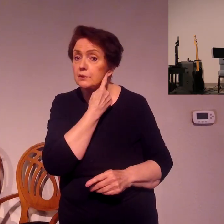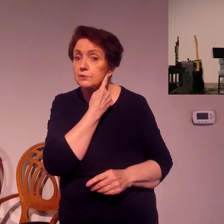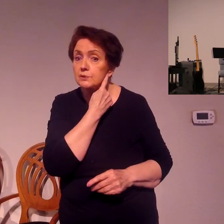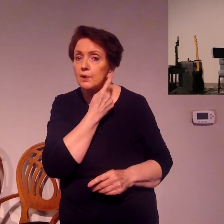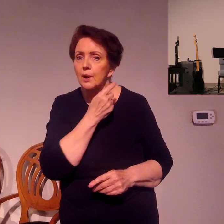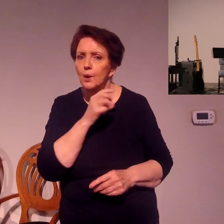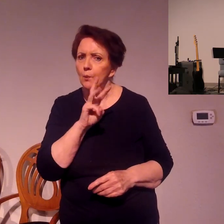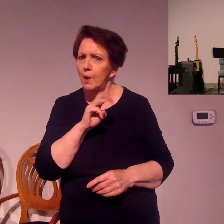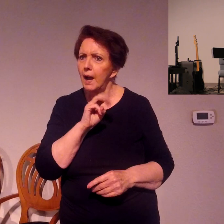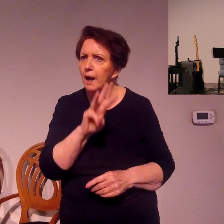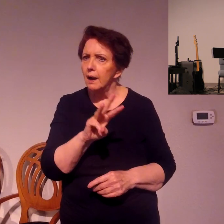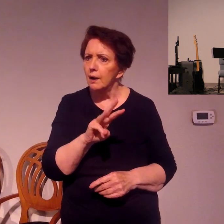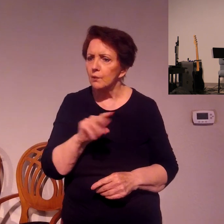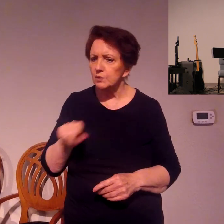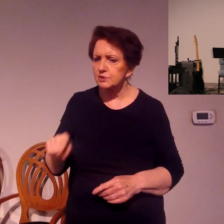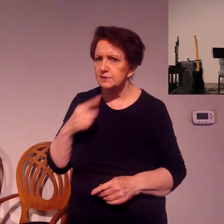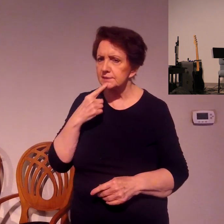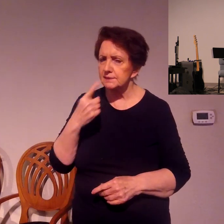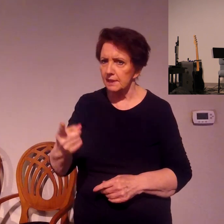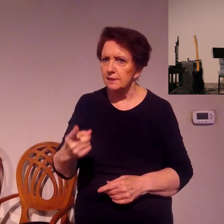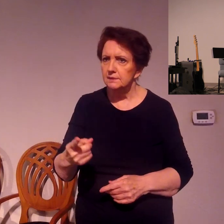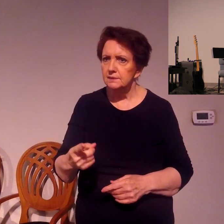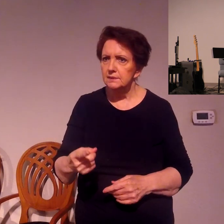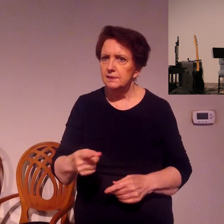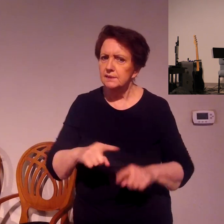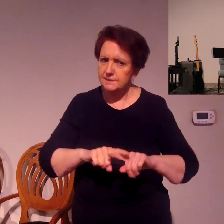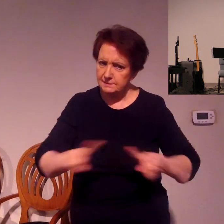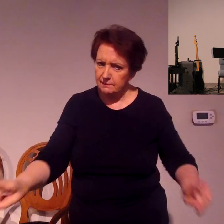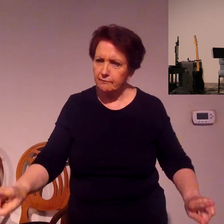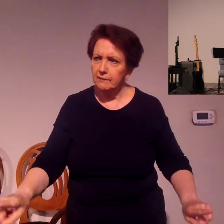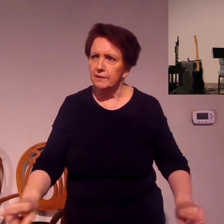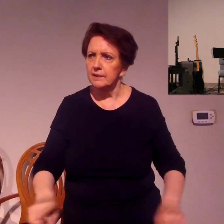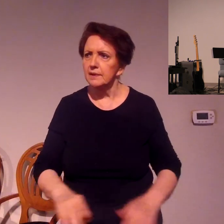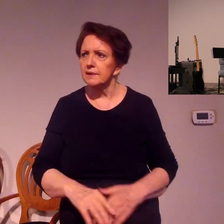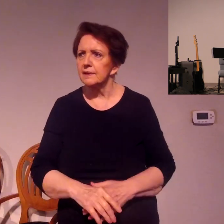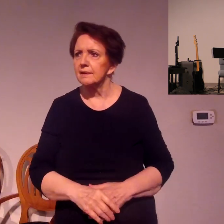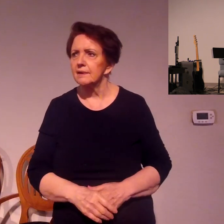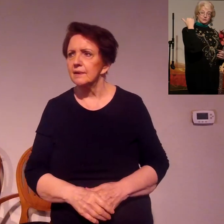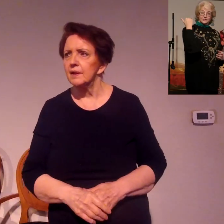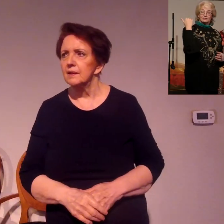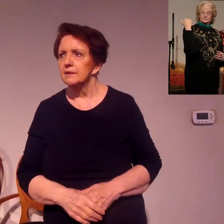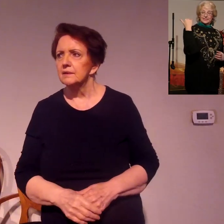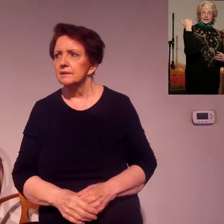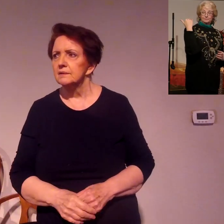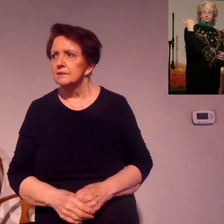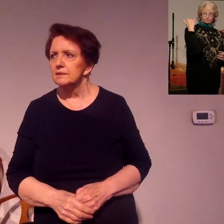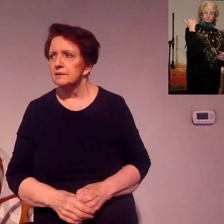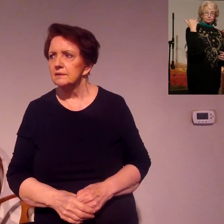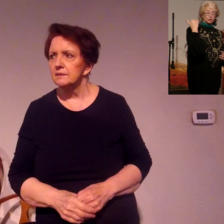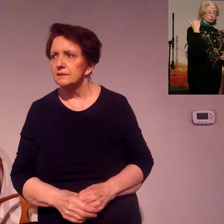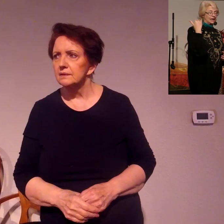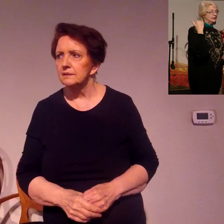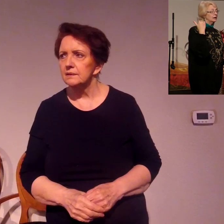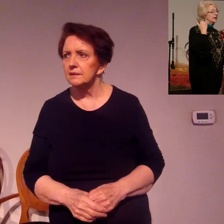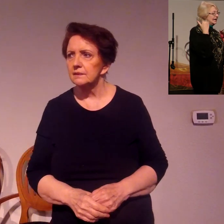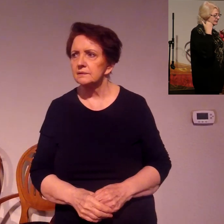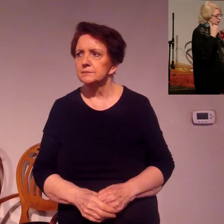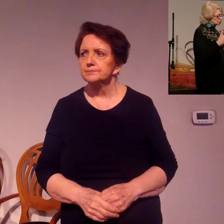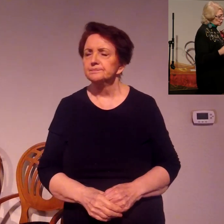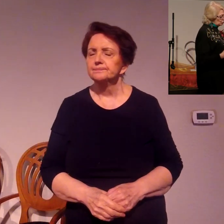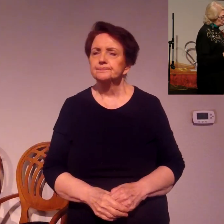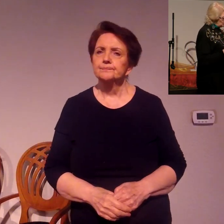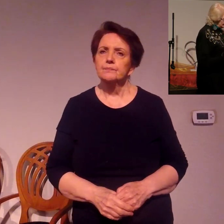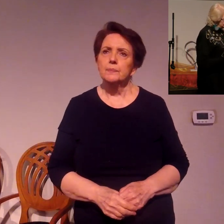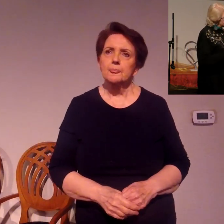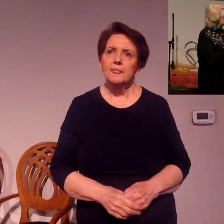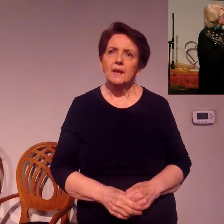she says to me comes out completely different in my hearing. Do you see what I'm saying? Right? And